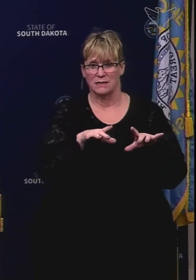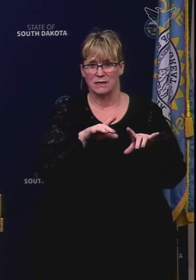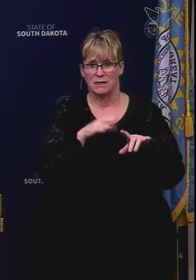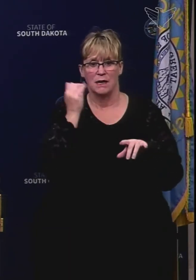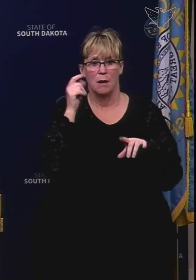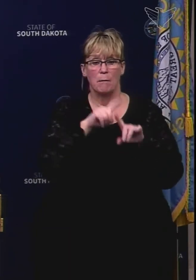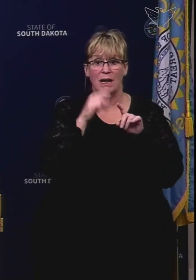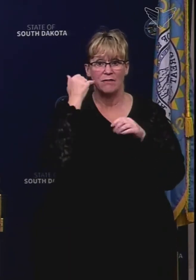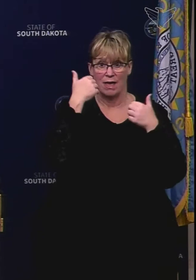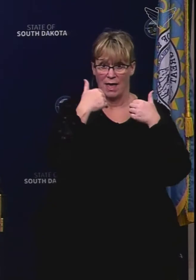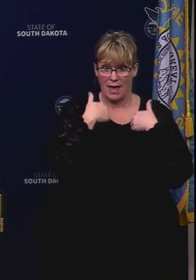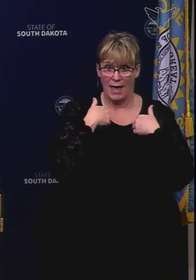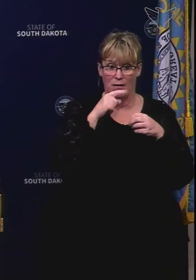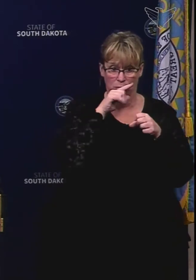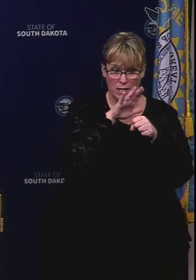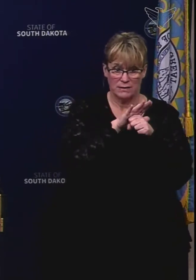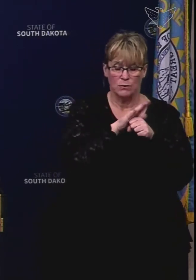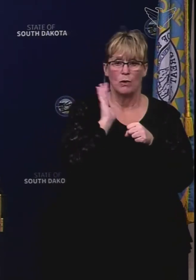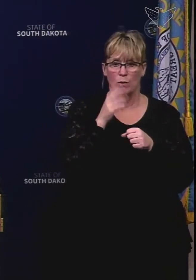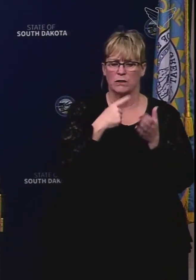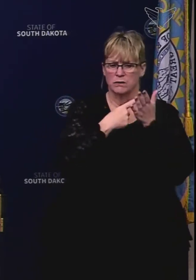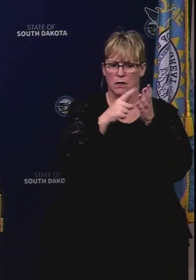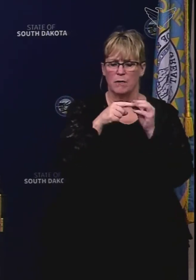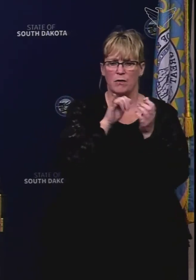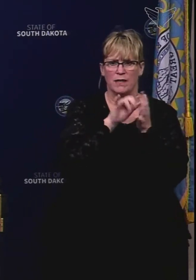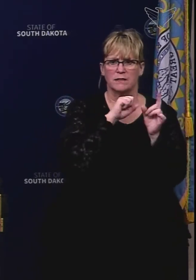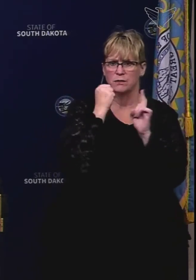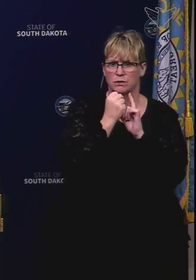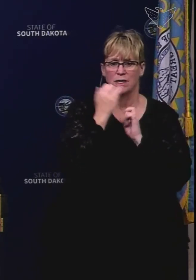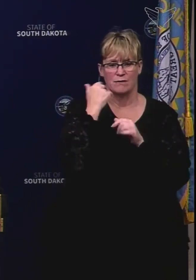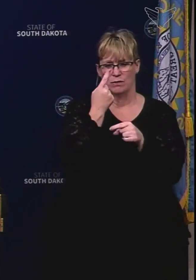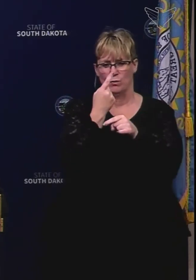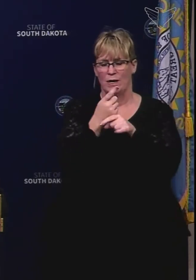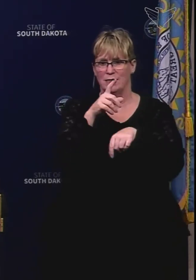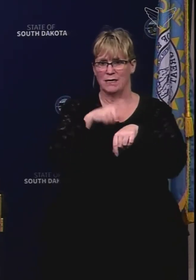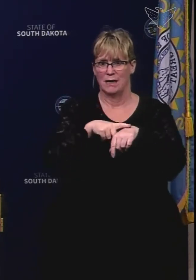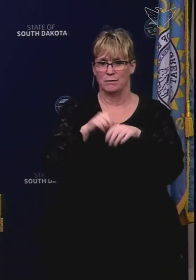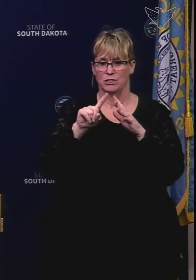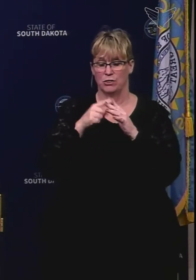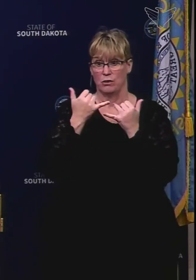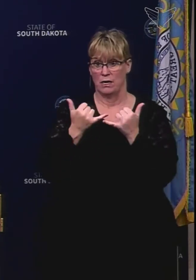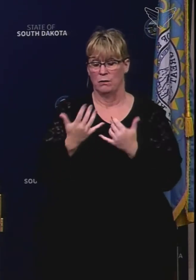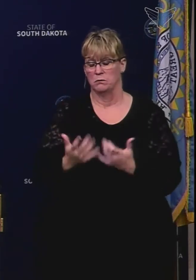positive cases, then we would want to talk to them about that situation and see if it's the right time to start right now.